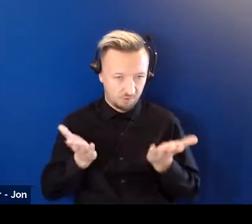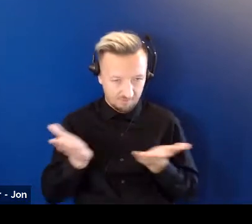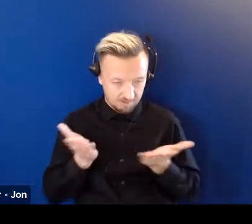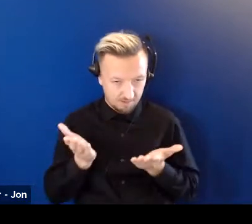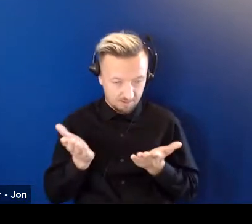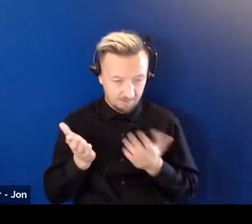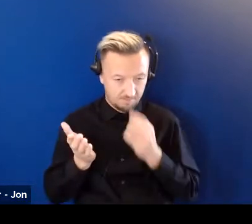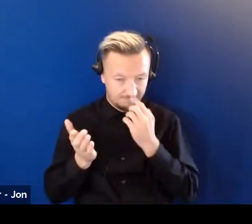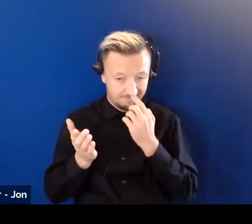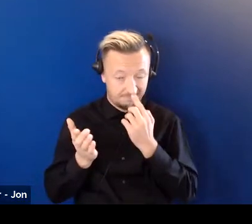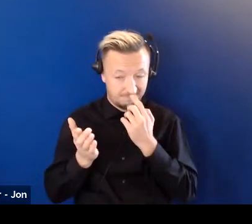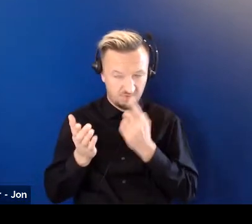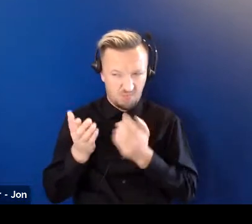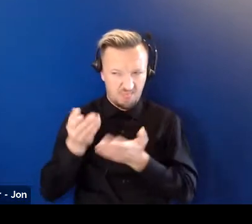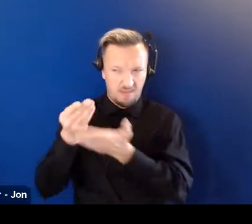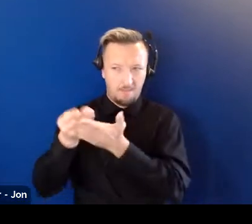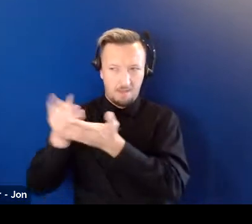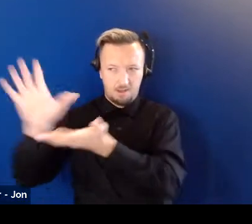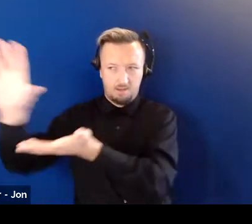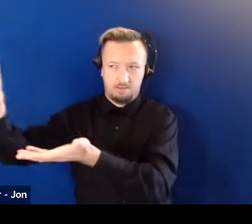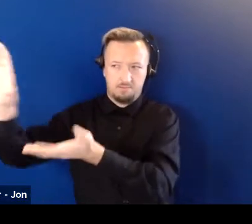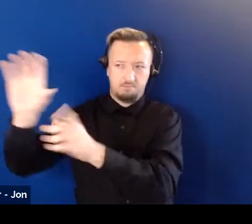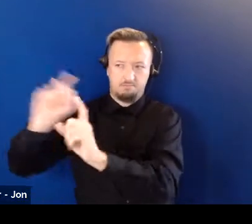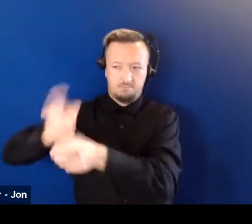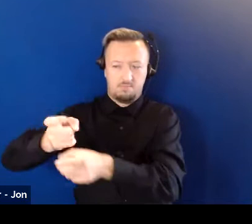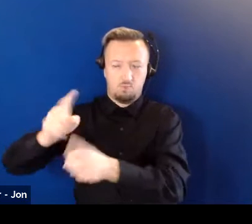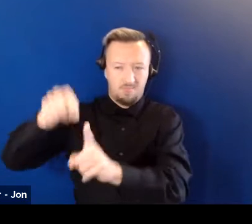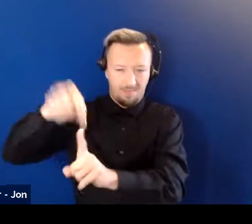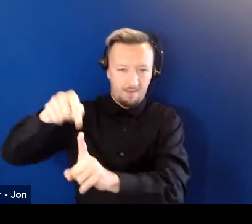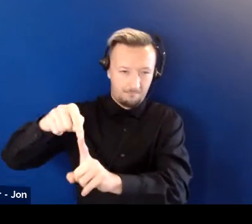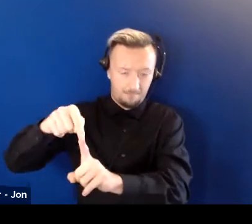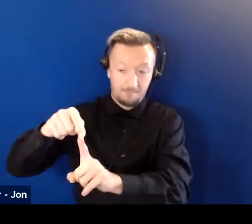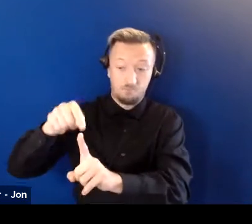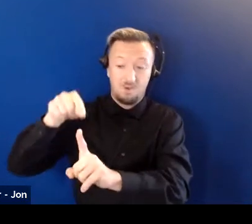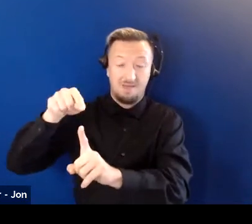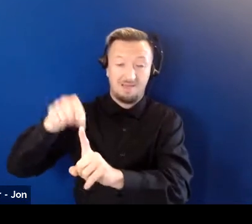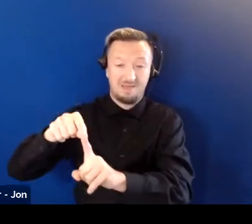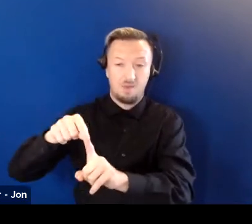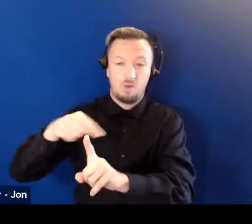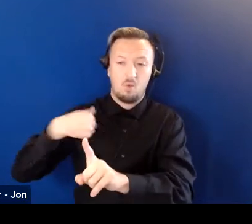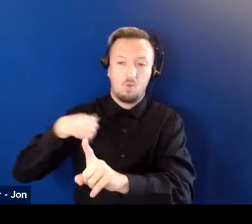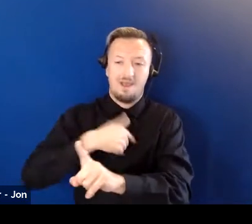where the award came. And so we have contracts with different,